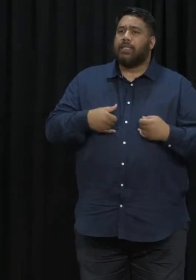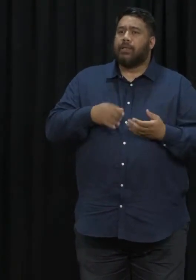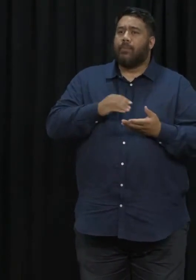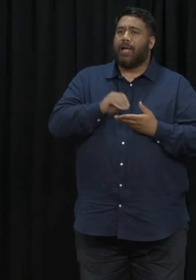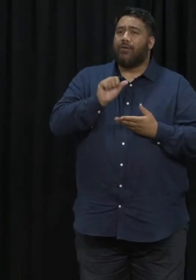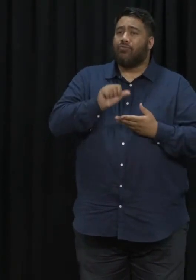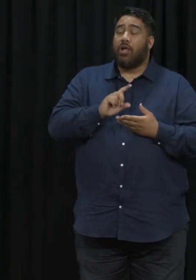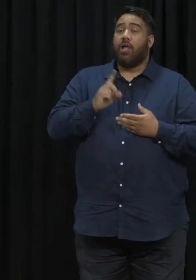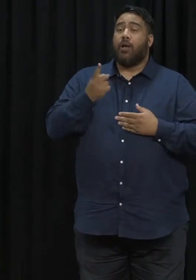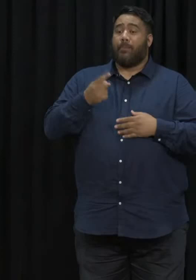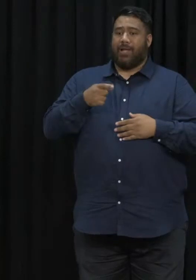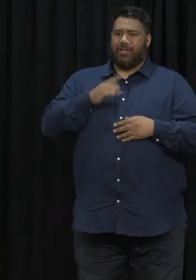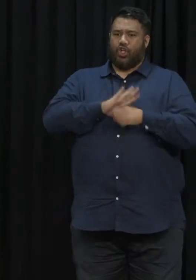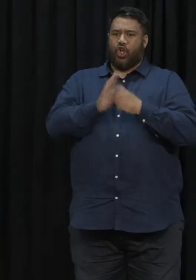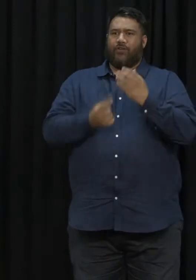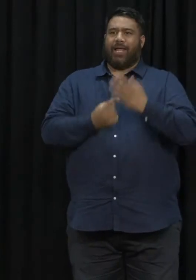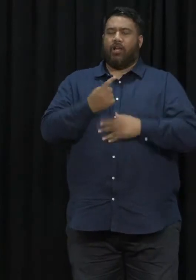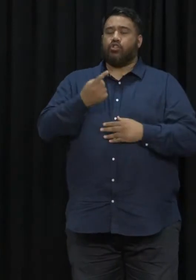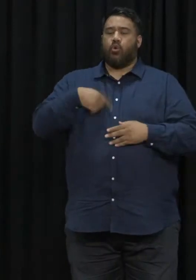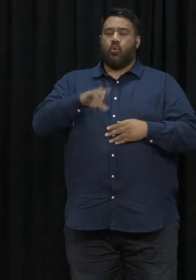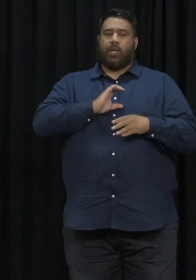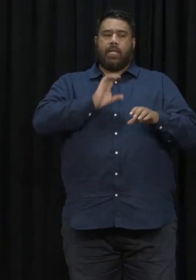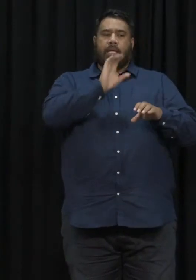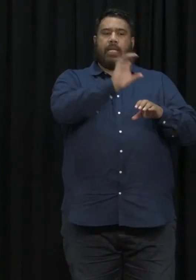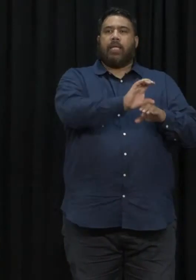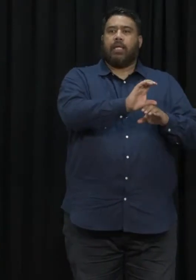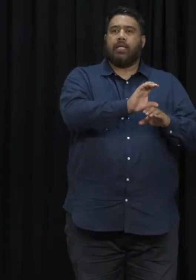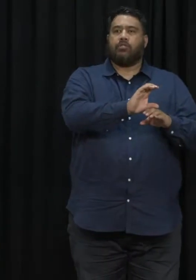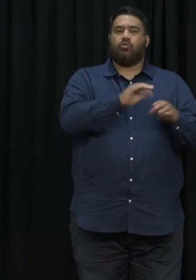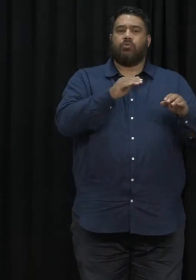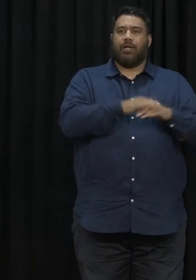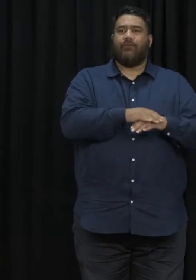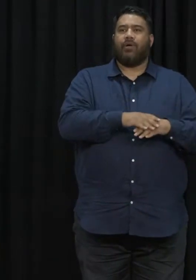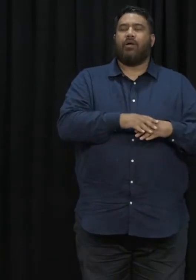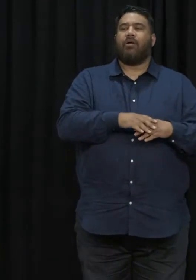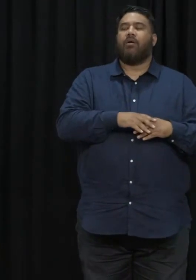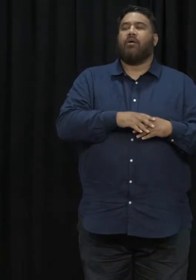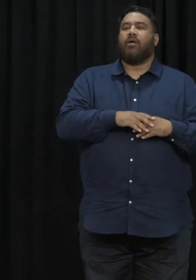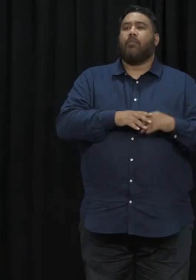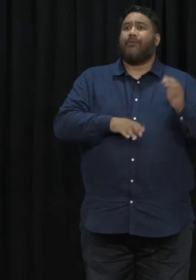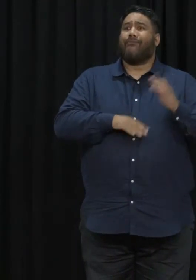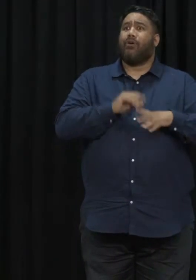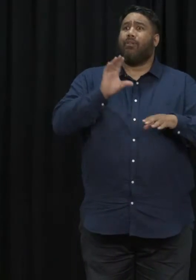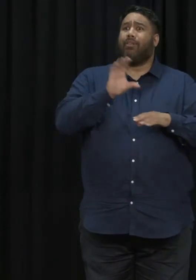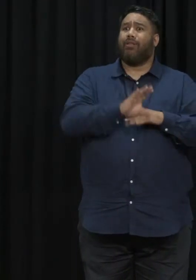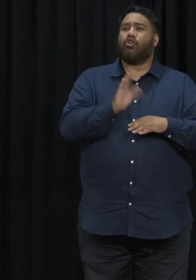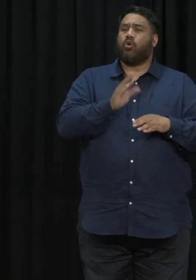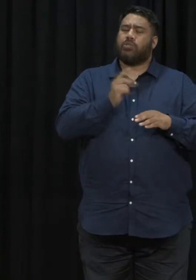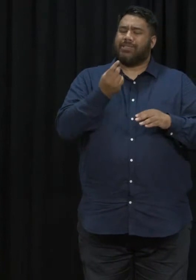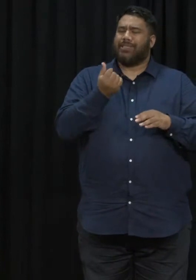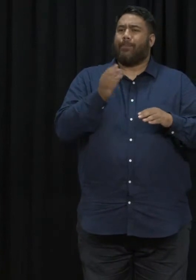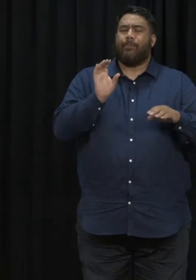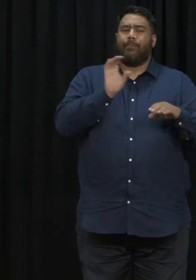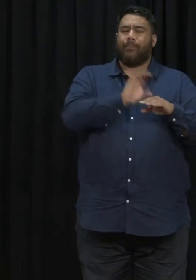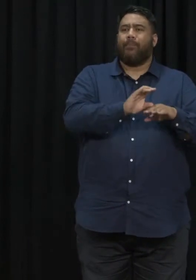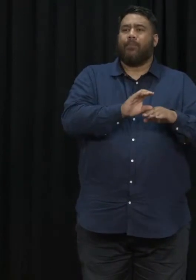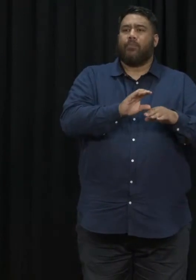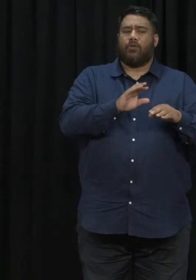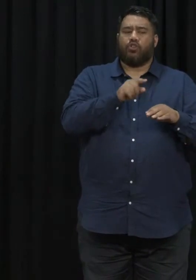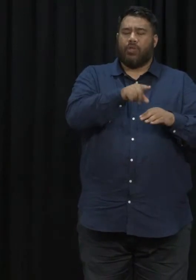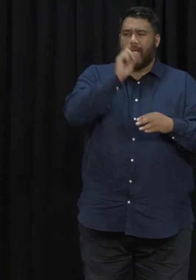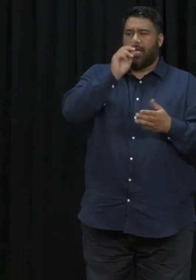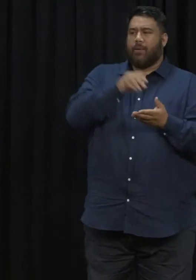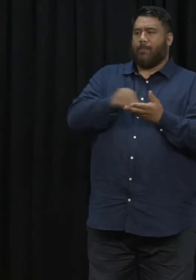subsidised that. It was never meant to be full entitlement, just like the wage subsidy. It was a subsidy, though, at the same level. But